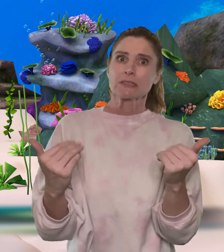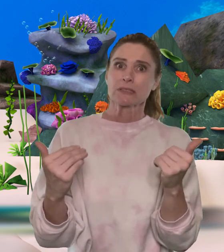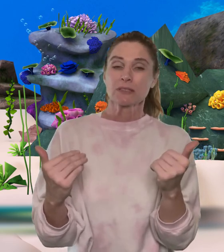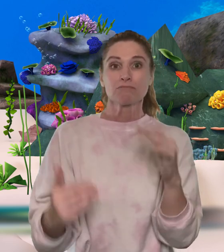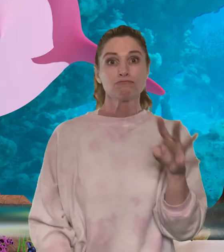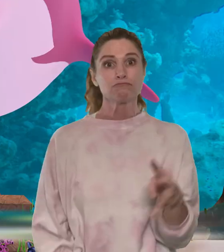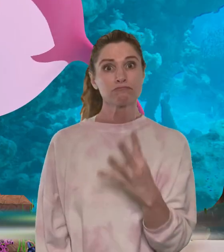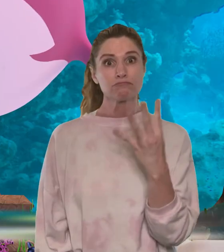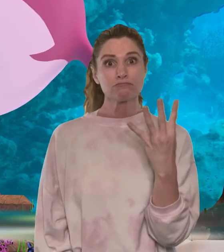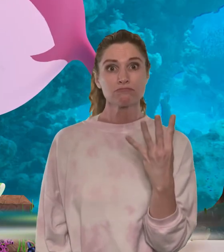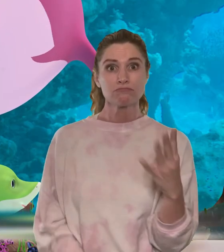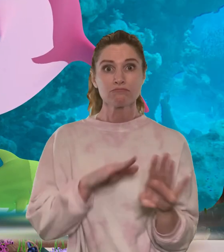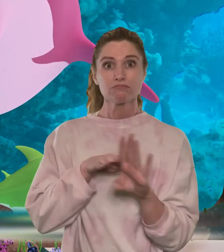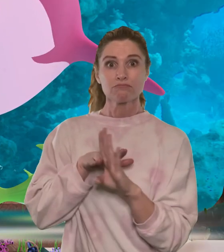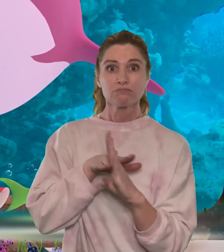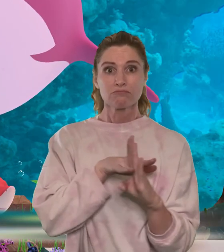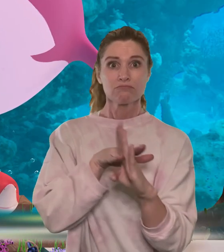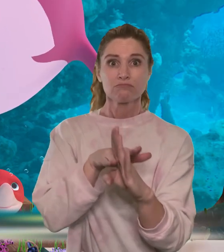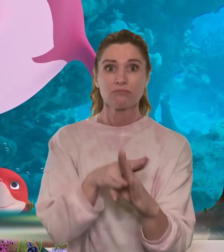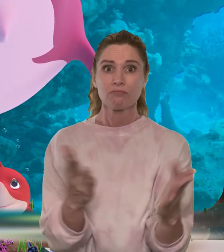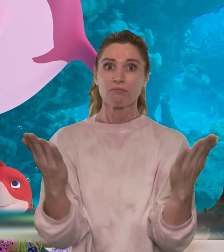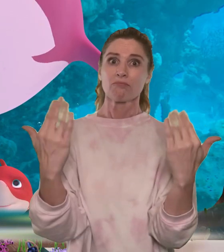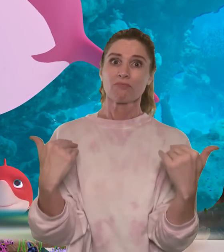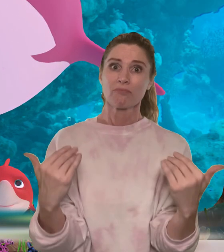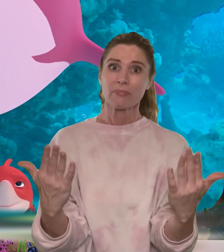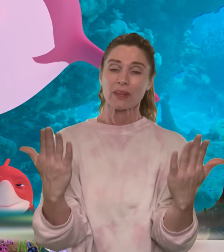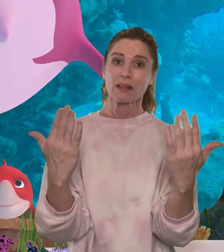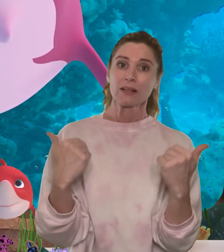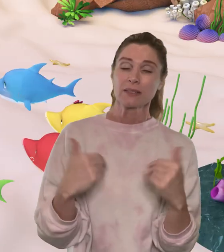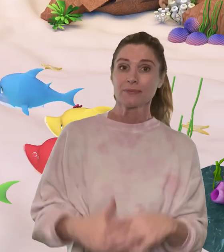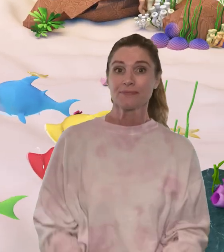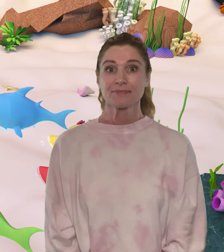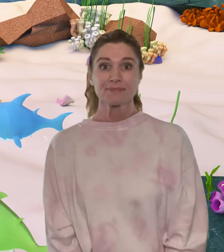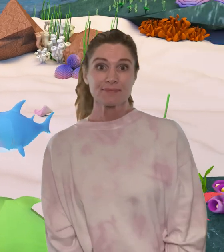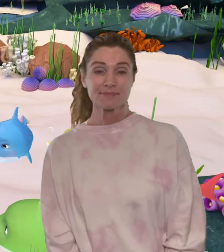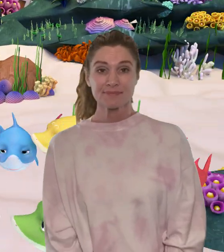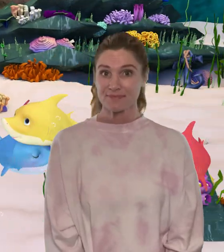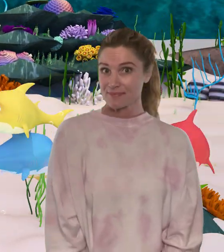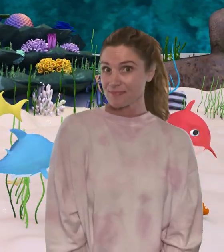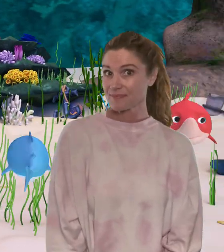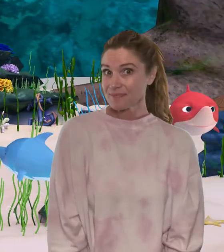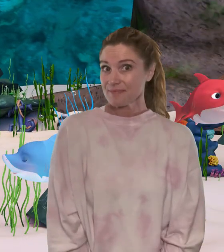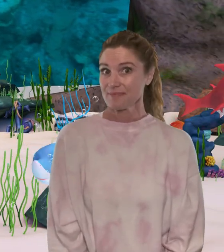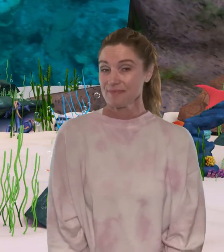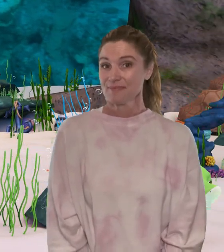come back." But only four little sharks came back.